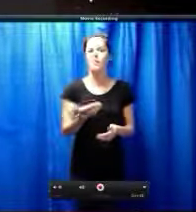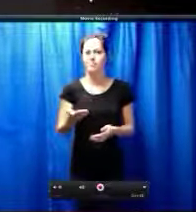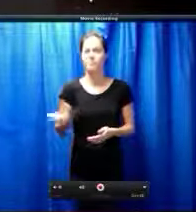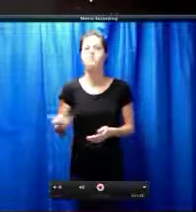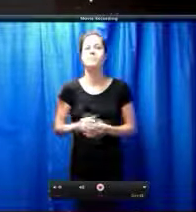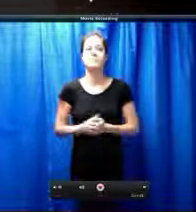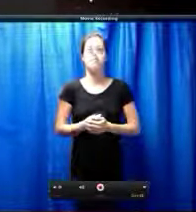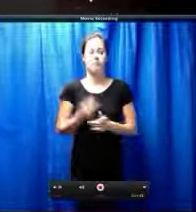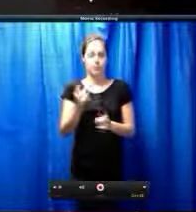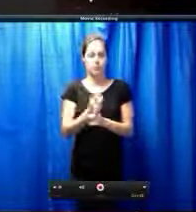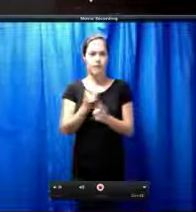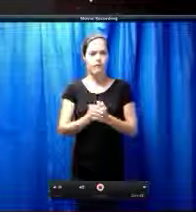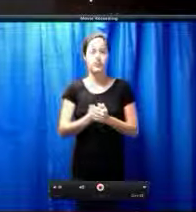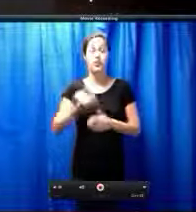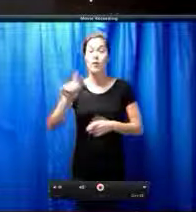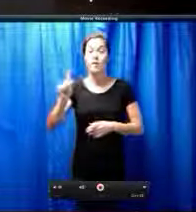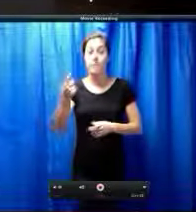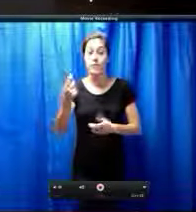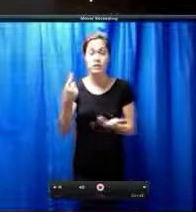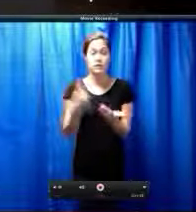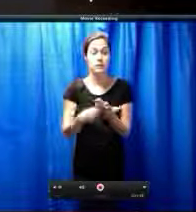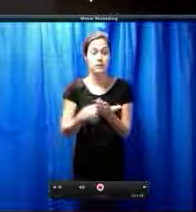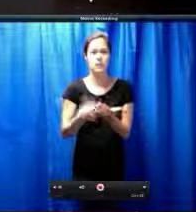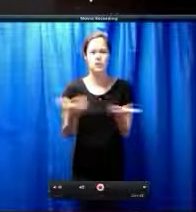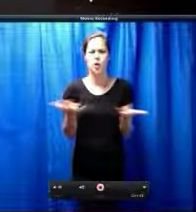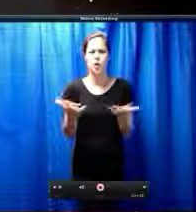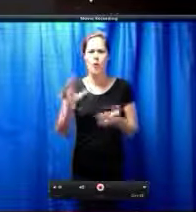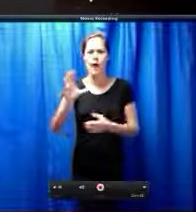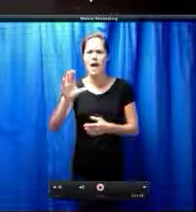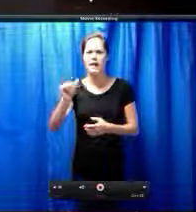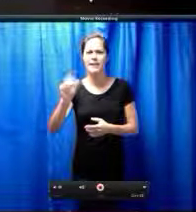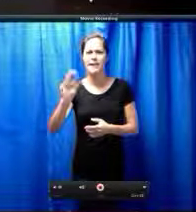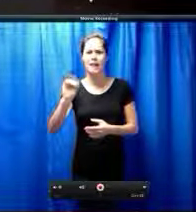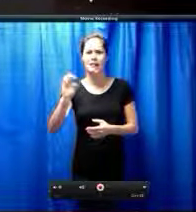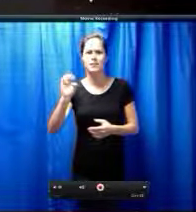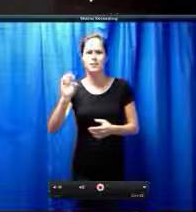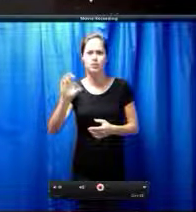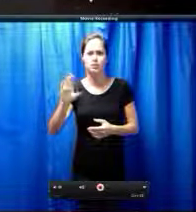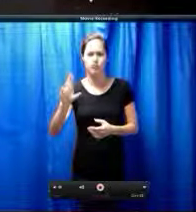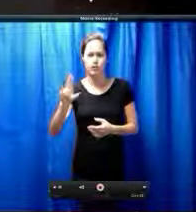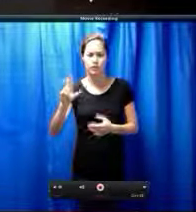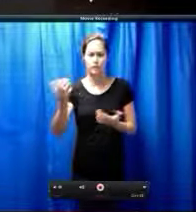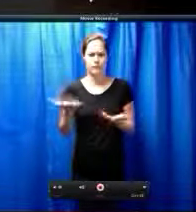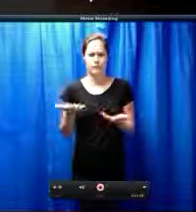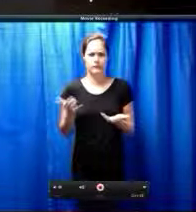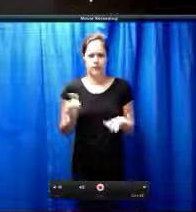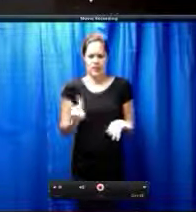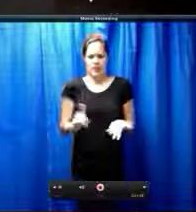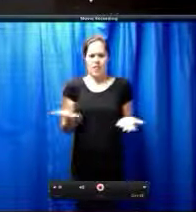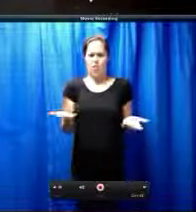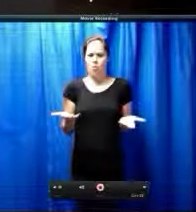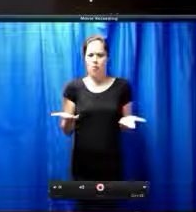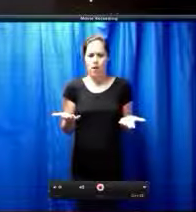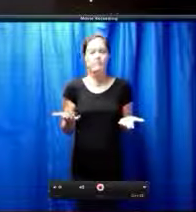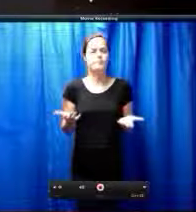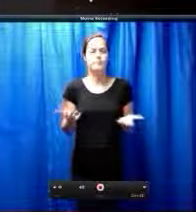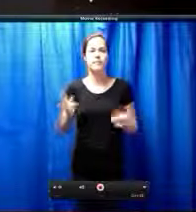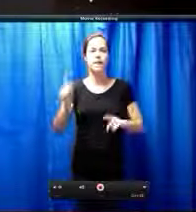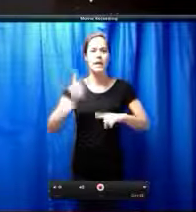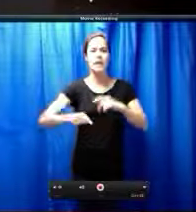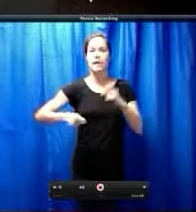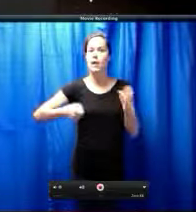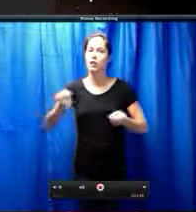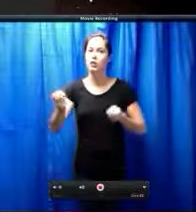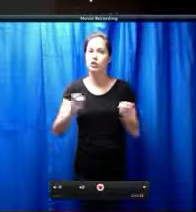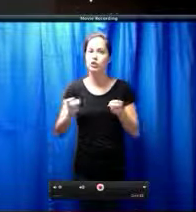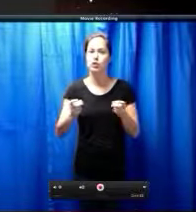first of all, what cancer is, okay? Because I think it's really important that you kind of get some basics. Cancer is pretty much an uncontrolled growth of abnormal